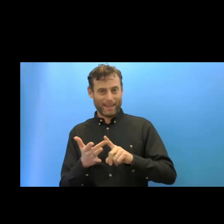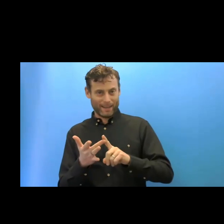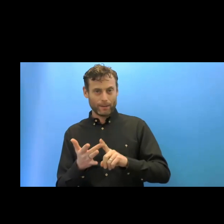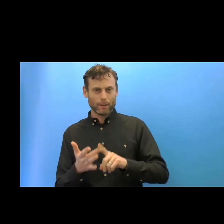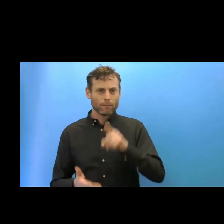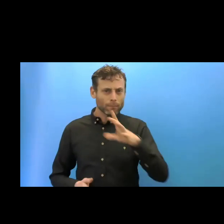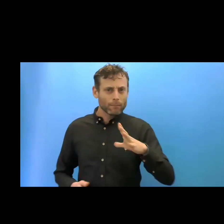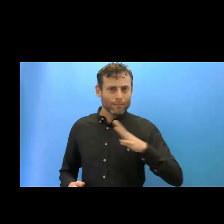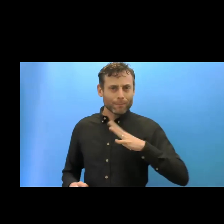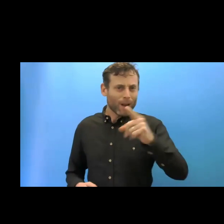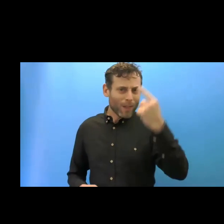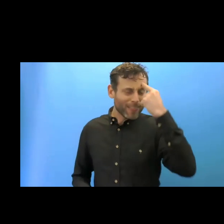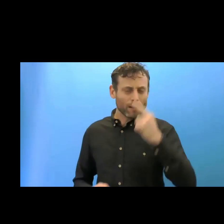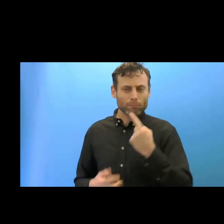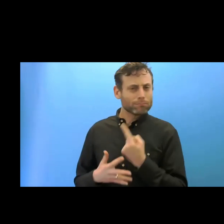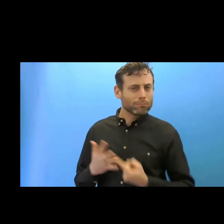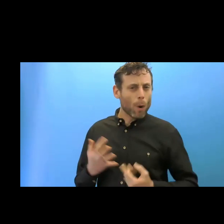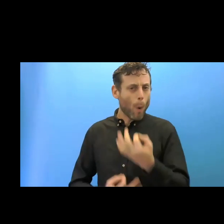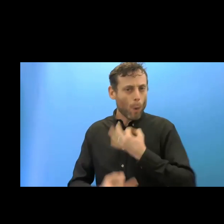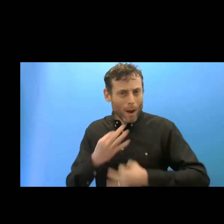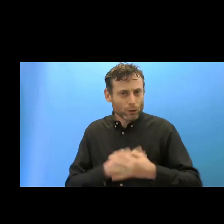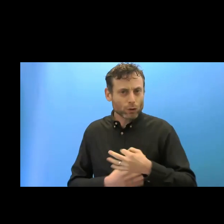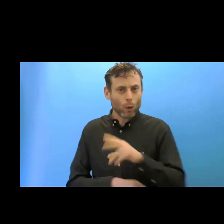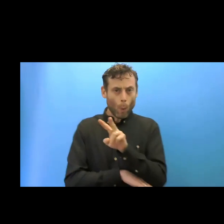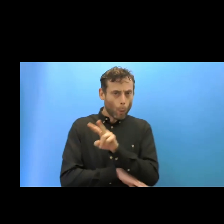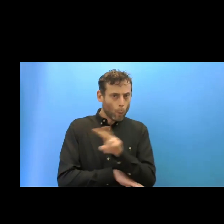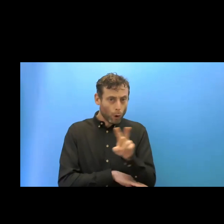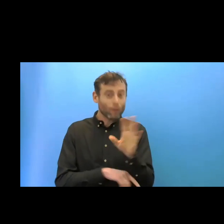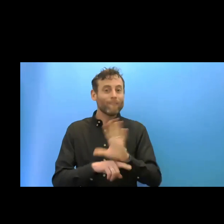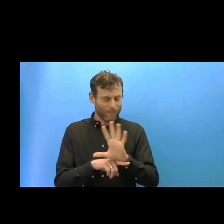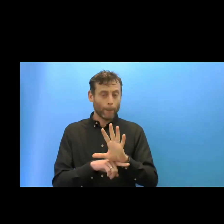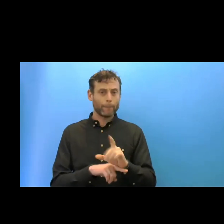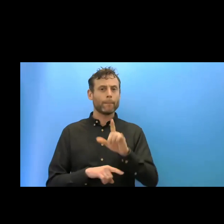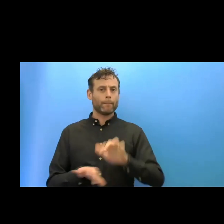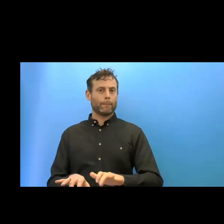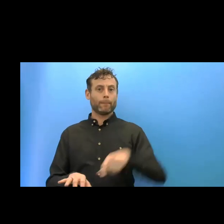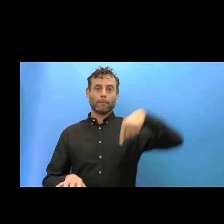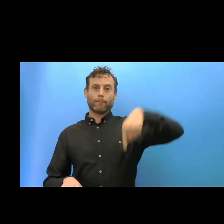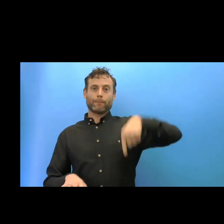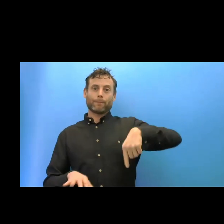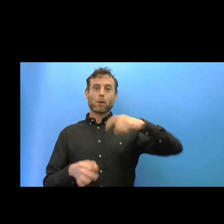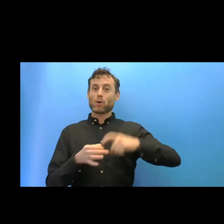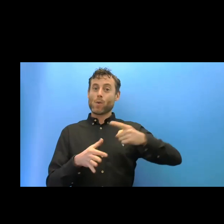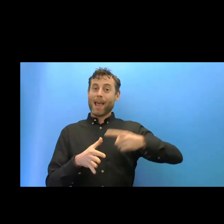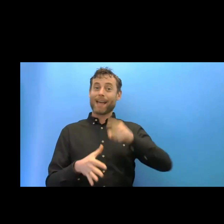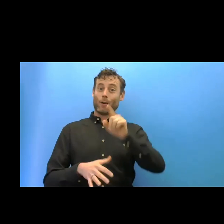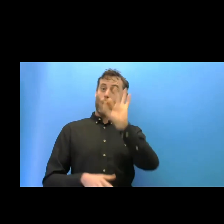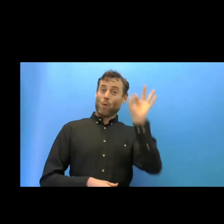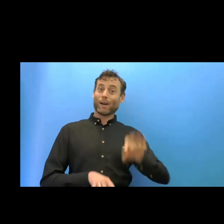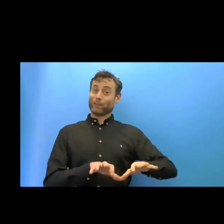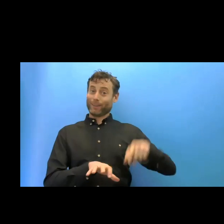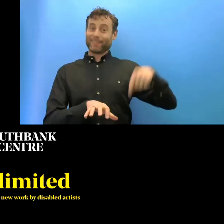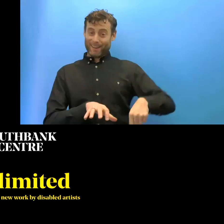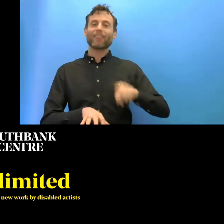questions about that film. Think about the questions about the film that's coming on. Put them in the Q&A button, and that way I can ask them for you. So let's